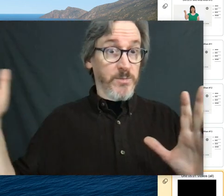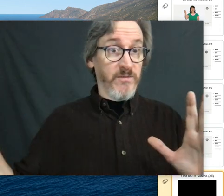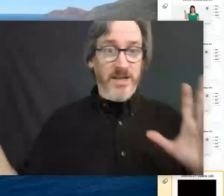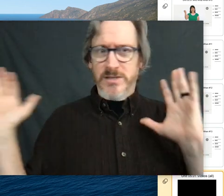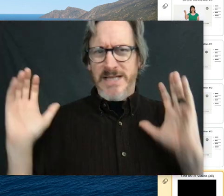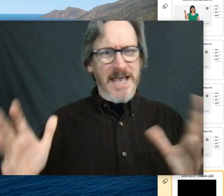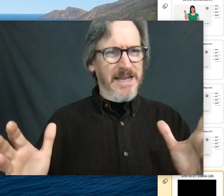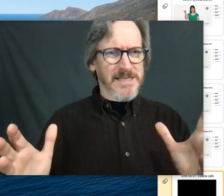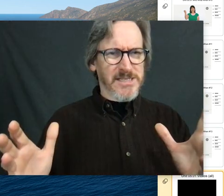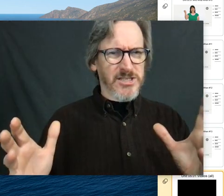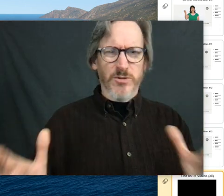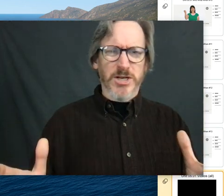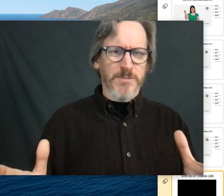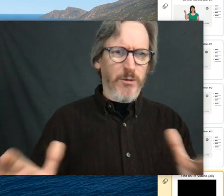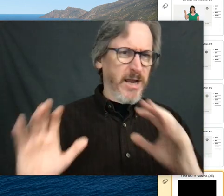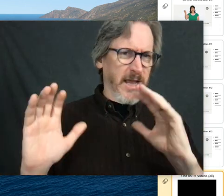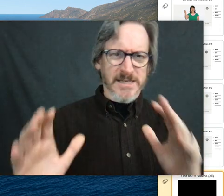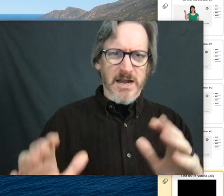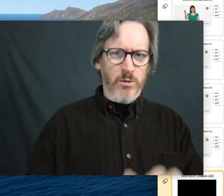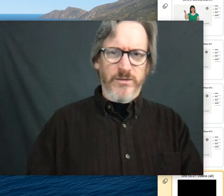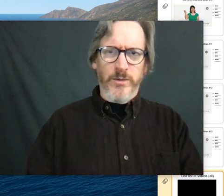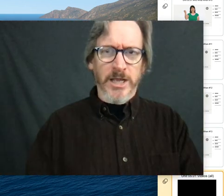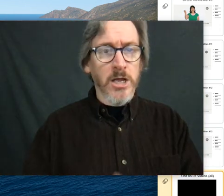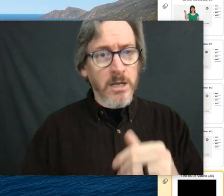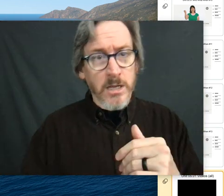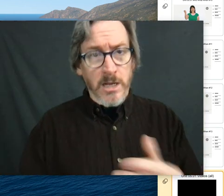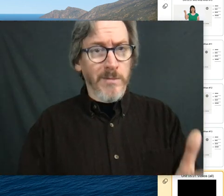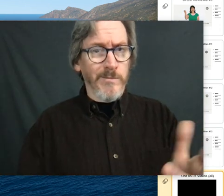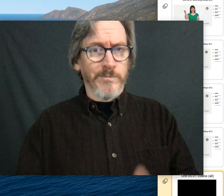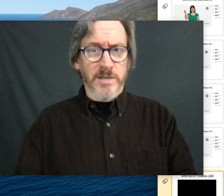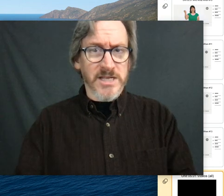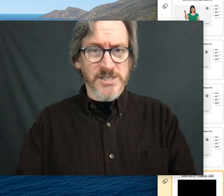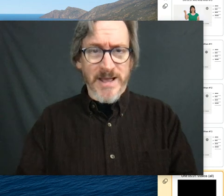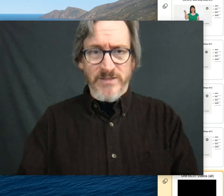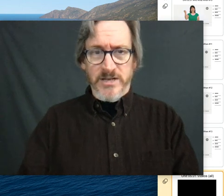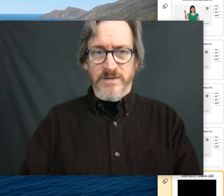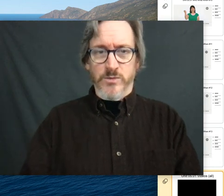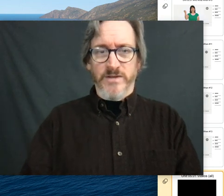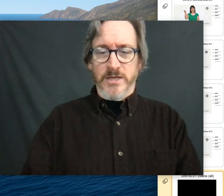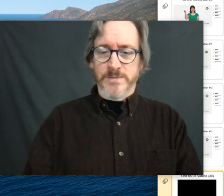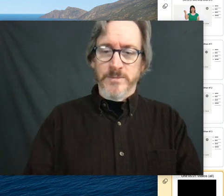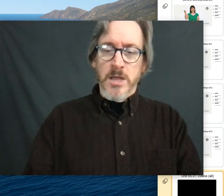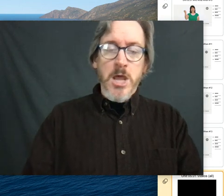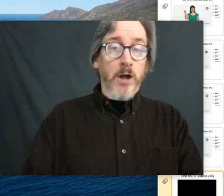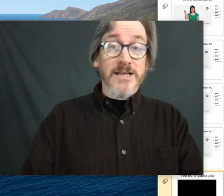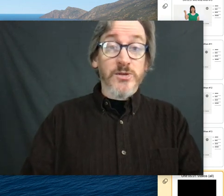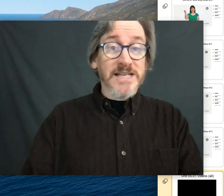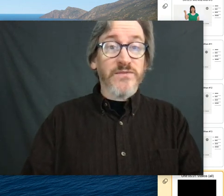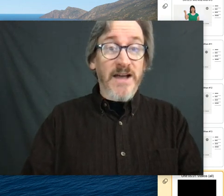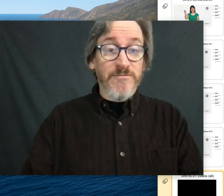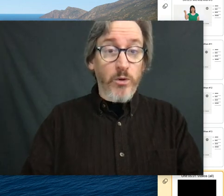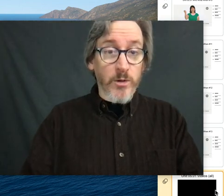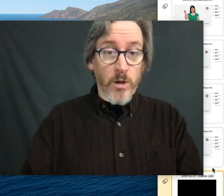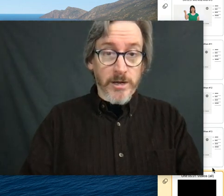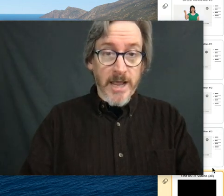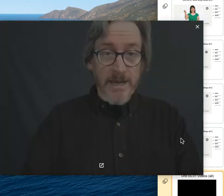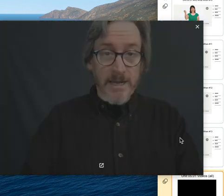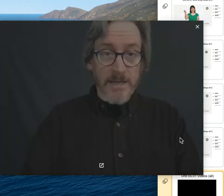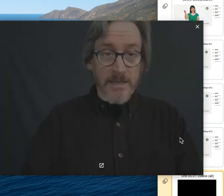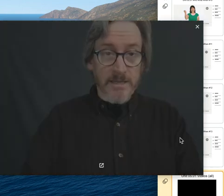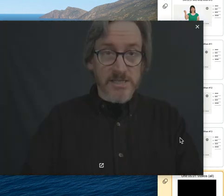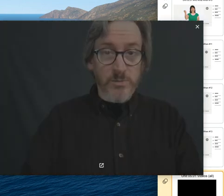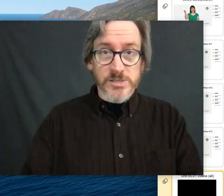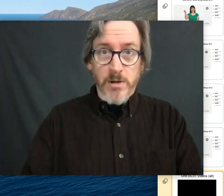they're multiple videos, and it's too much memory, and it's not worth doing because you have the individual videos. All right, so that's 5.1,